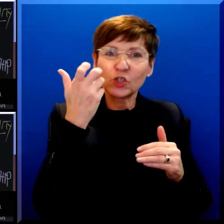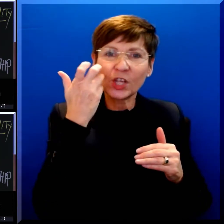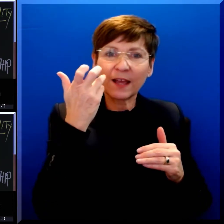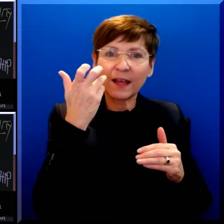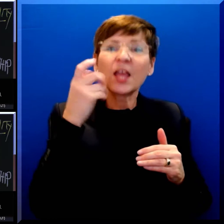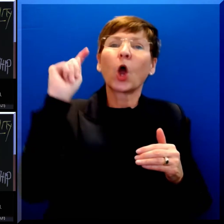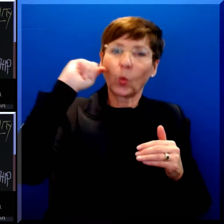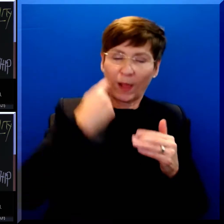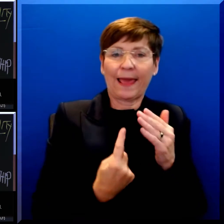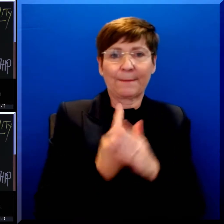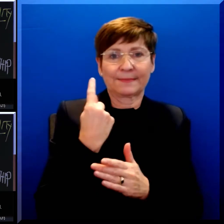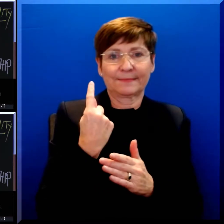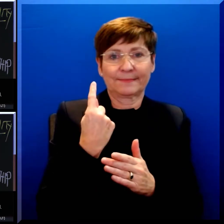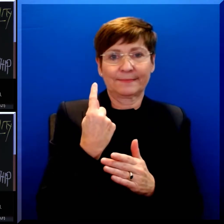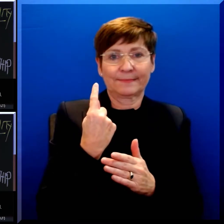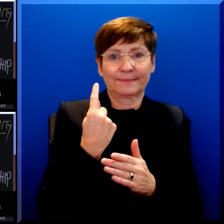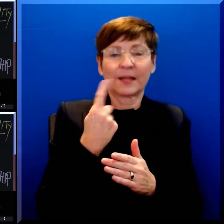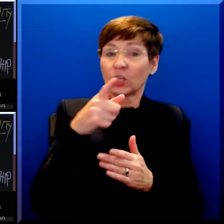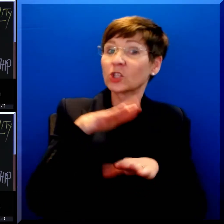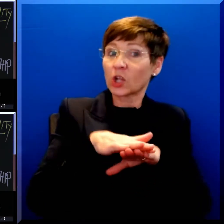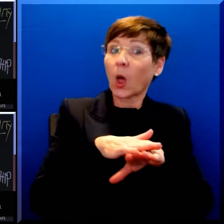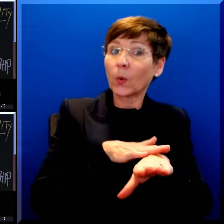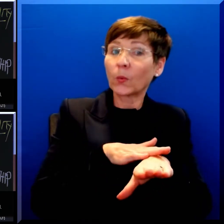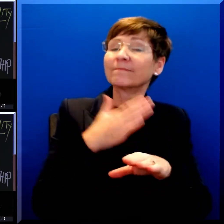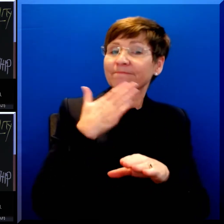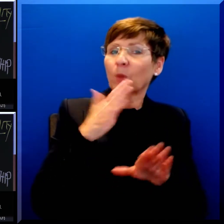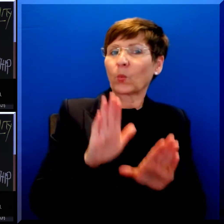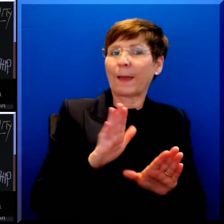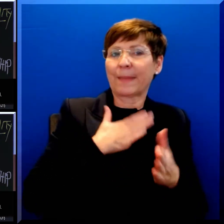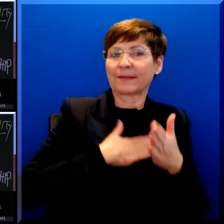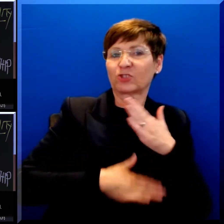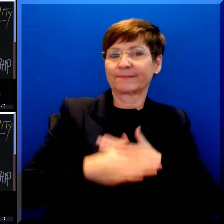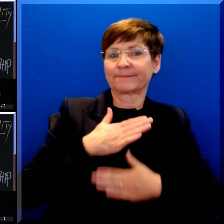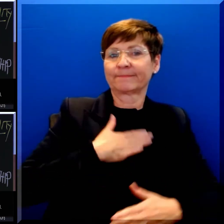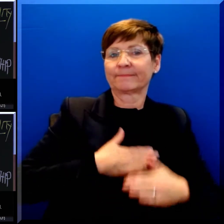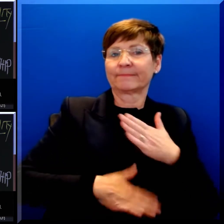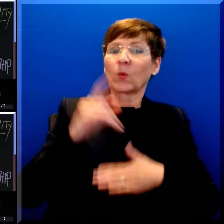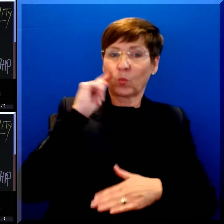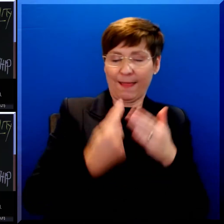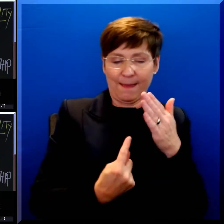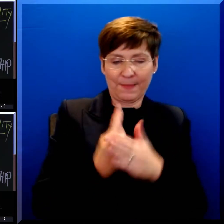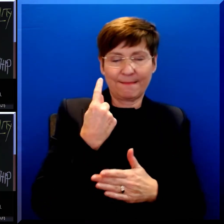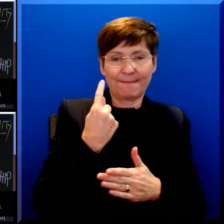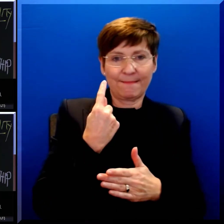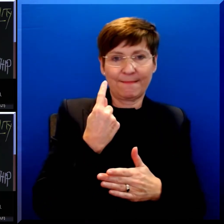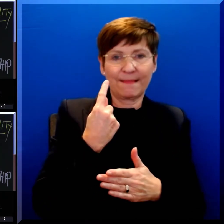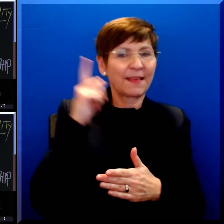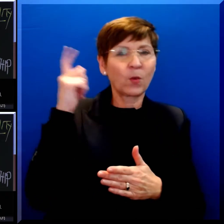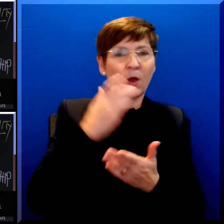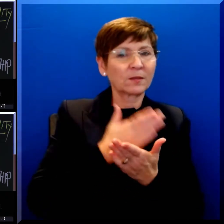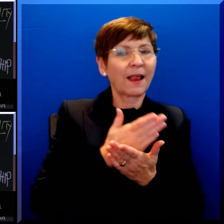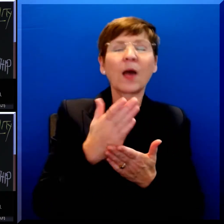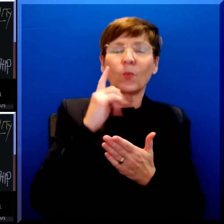will be fulfilled. If it seems slow in coming, just wait patiently. It will surely take place. It will not be